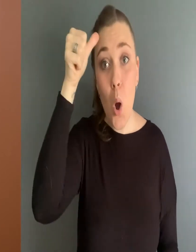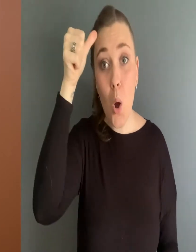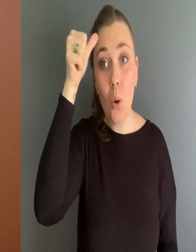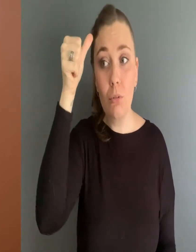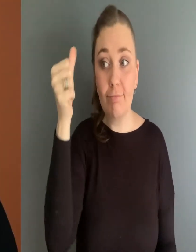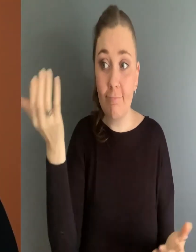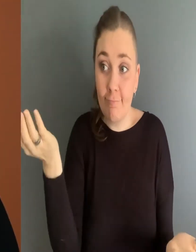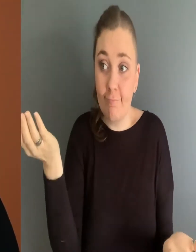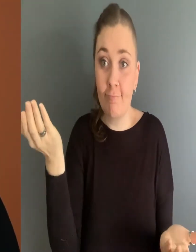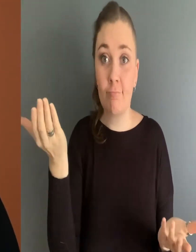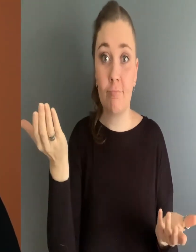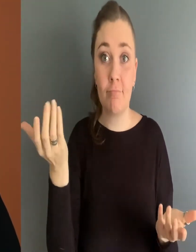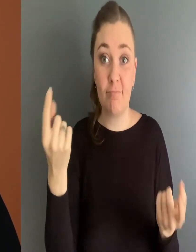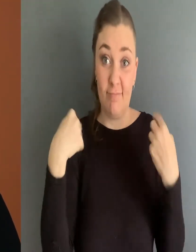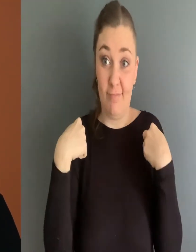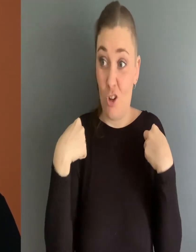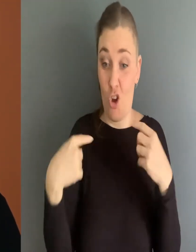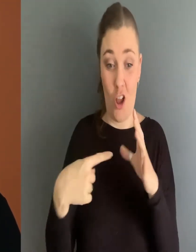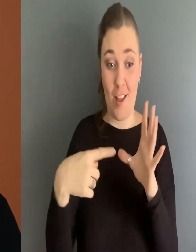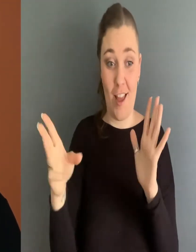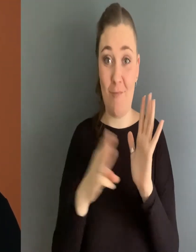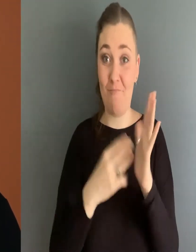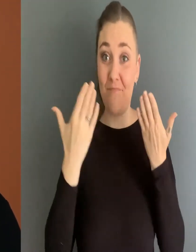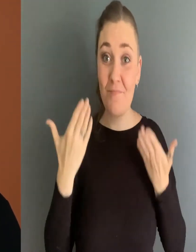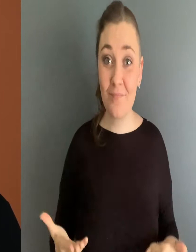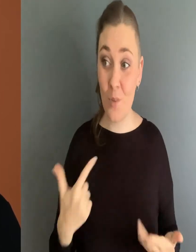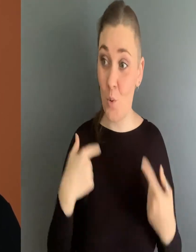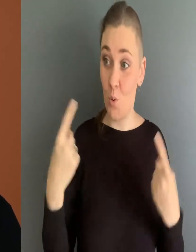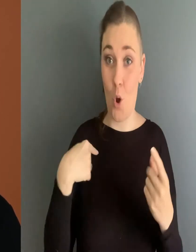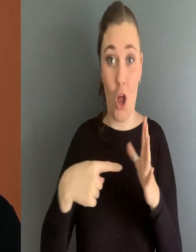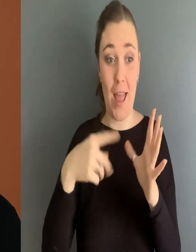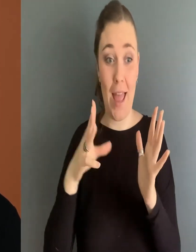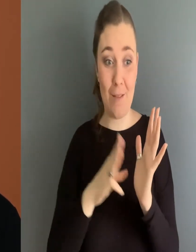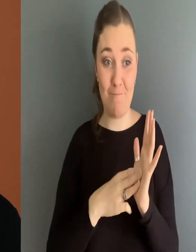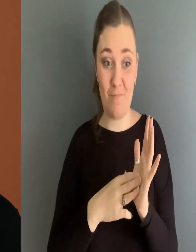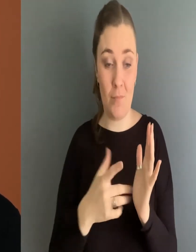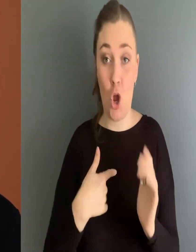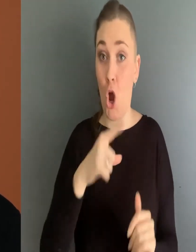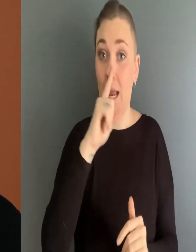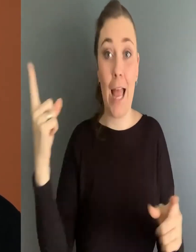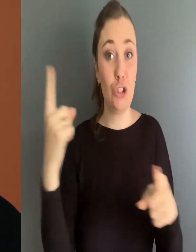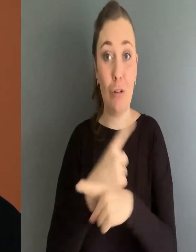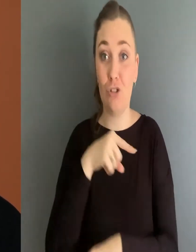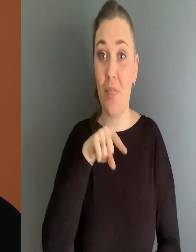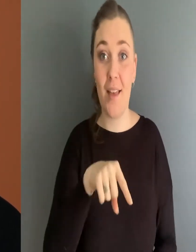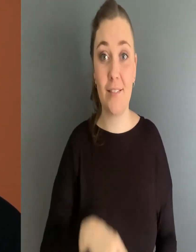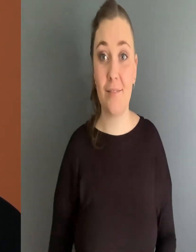this is what I am. I'm who I am, and I can't change that.